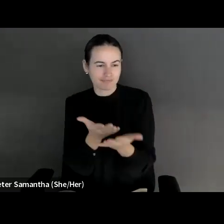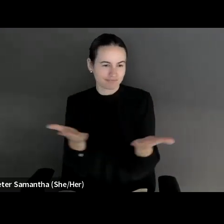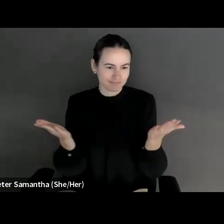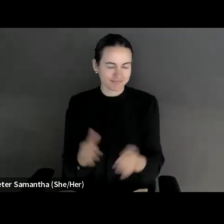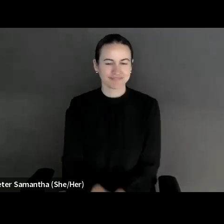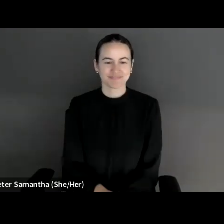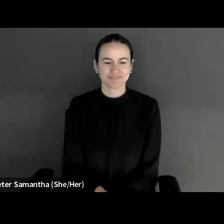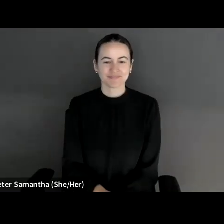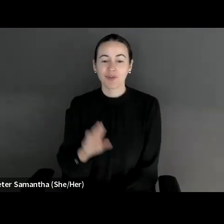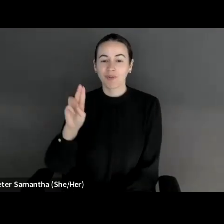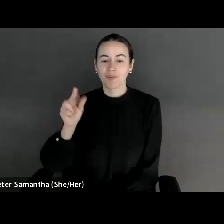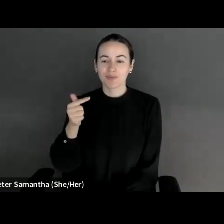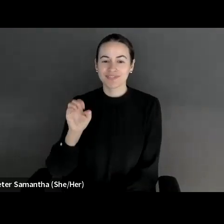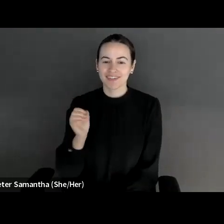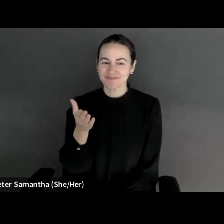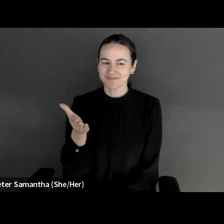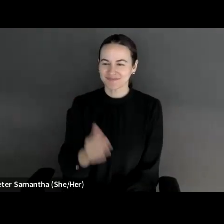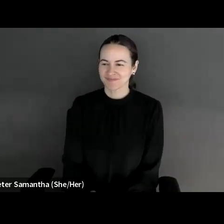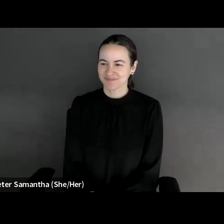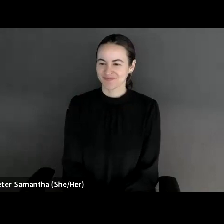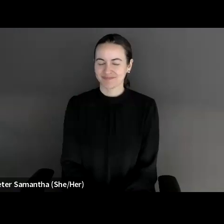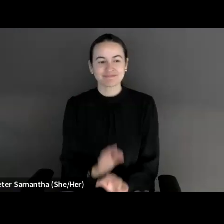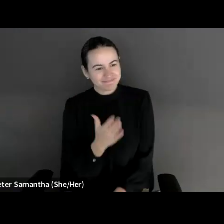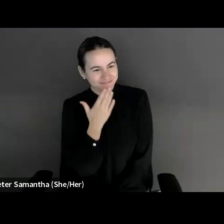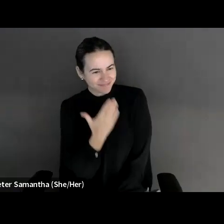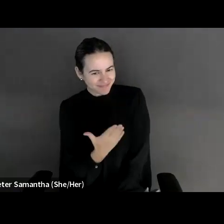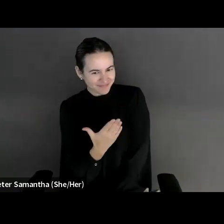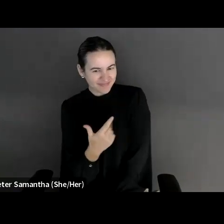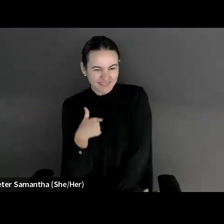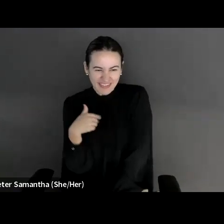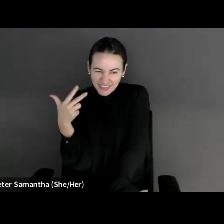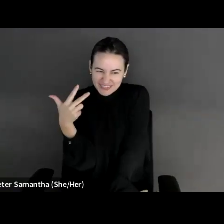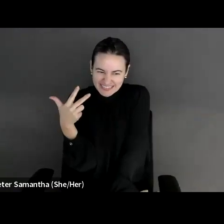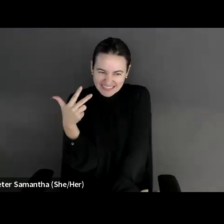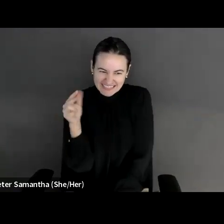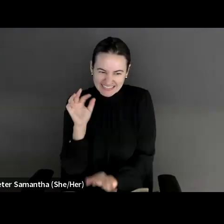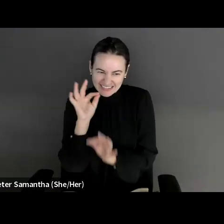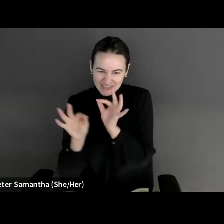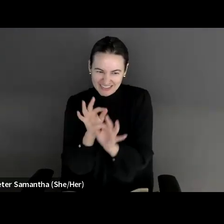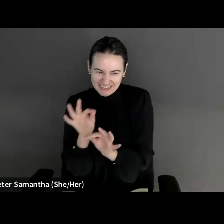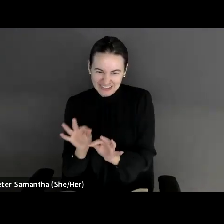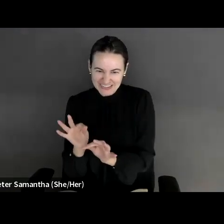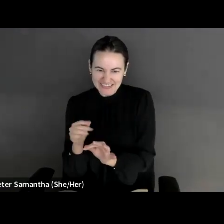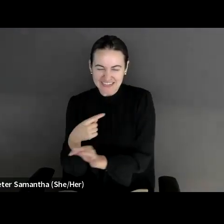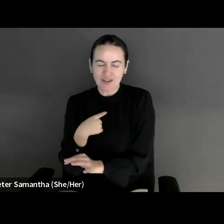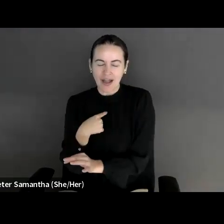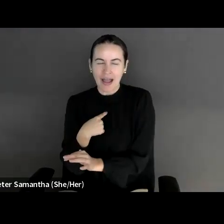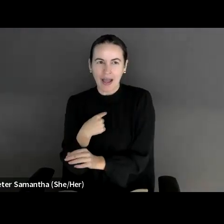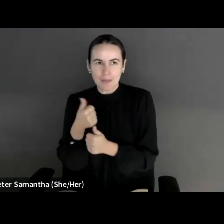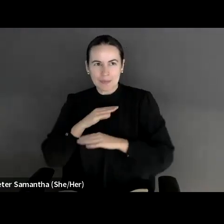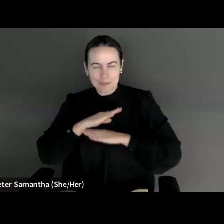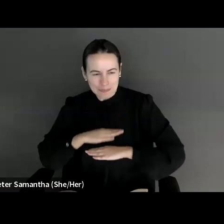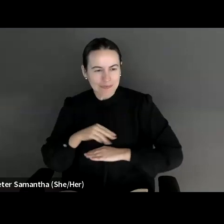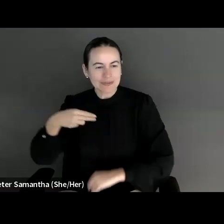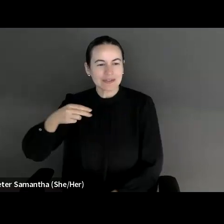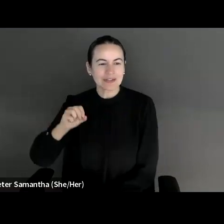with your question. Thank you. I actually had 3 questions, and I'm really grateful that Norman asked my first one for me. So